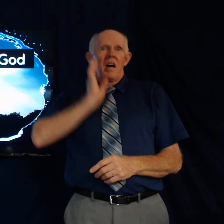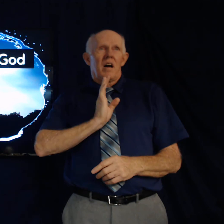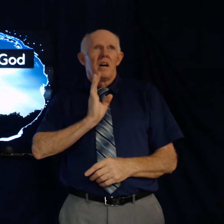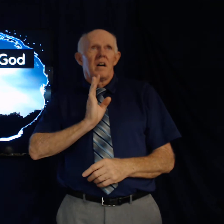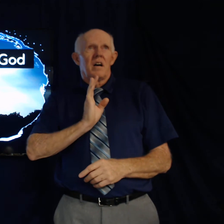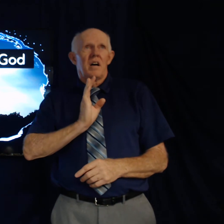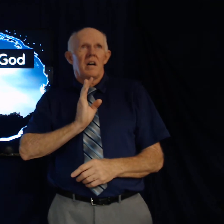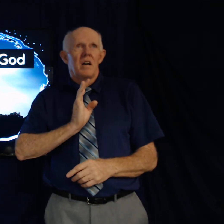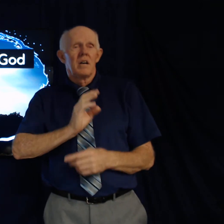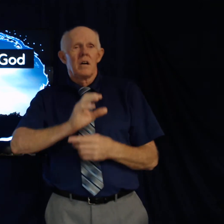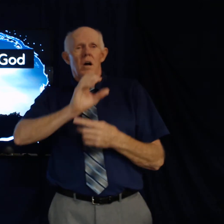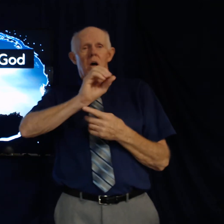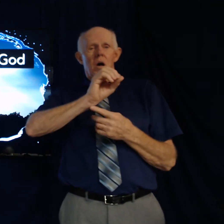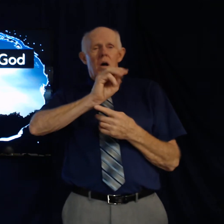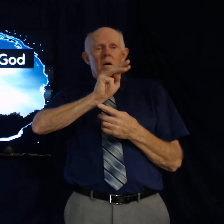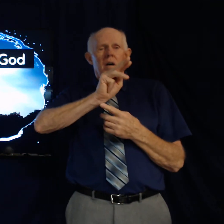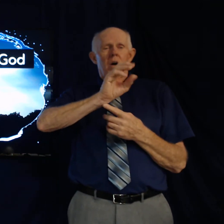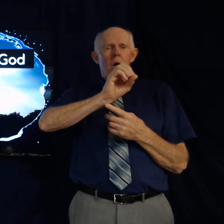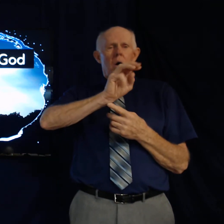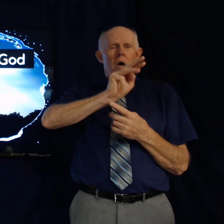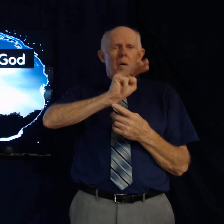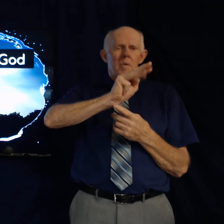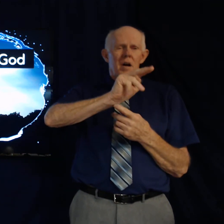The omniscience of God.